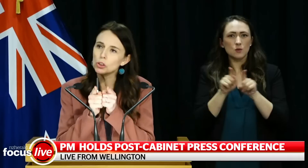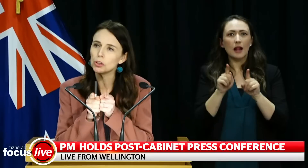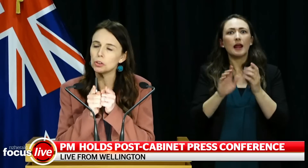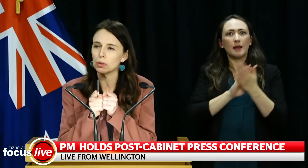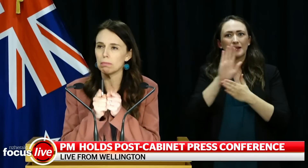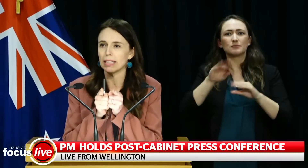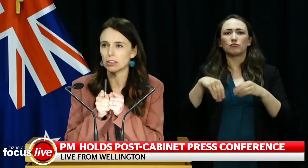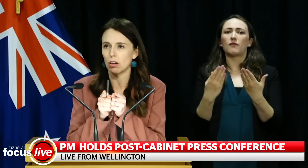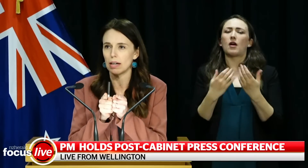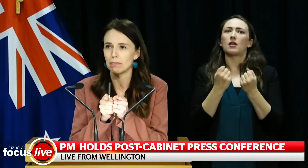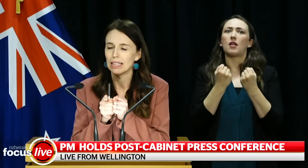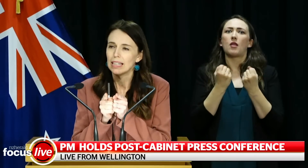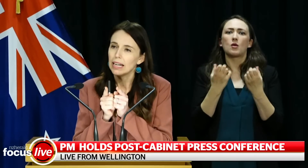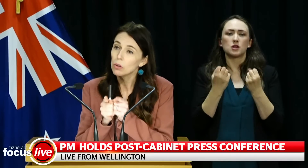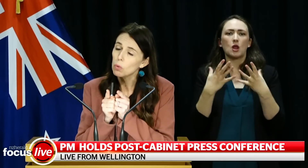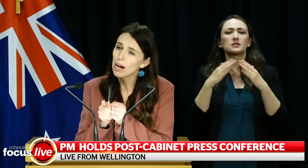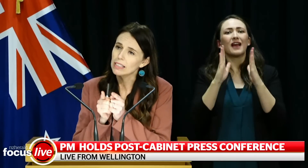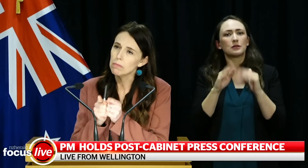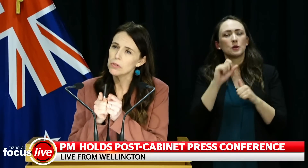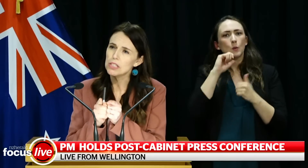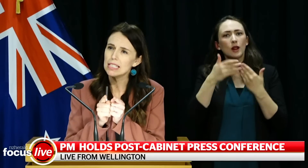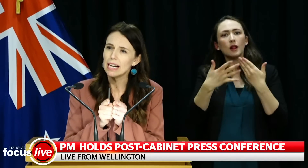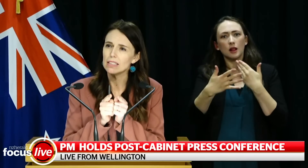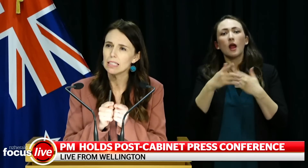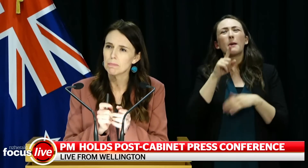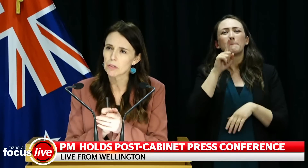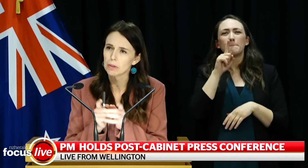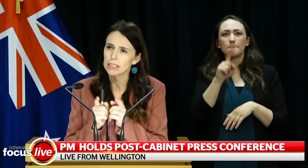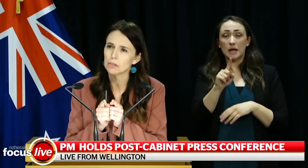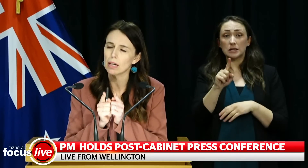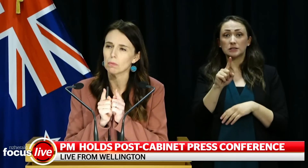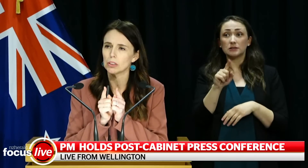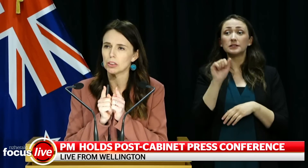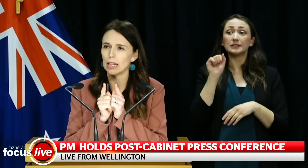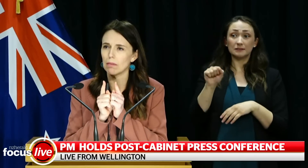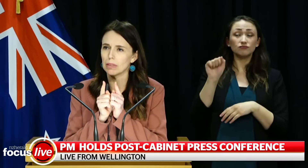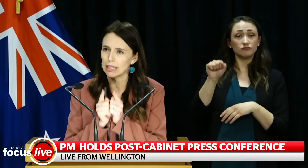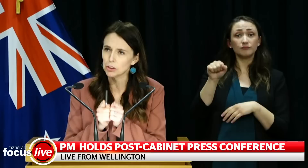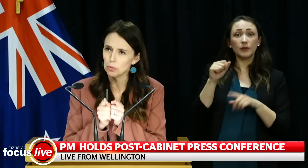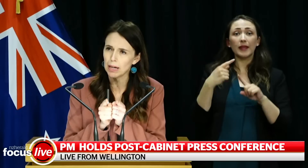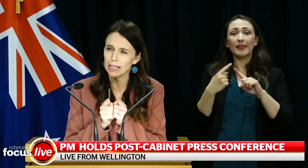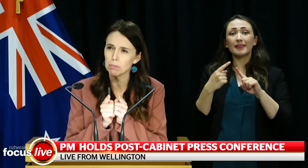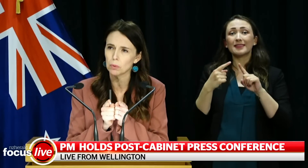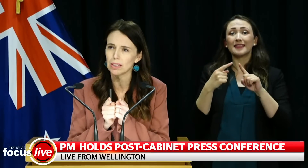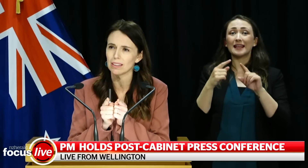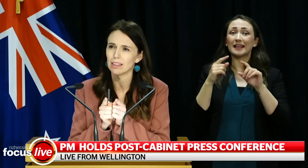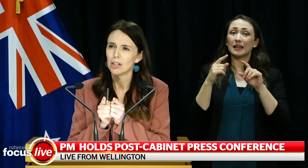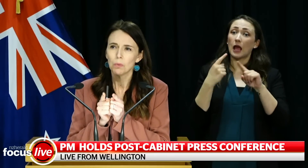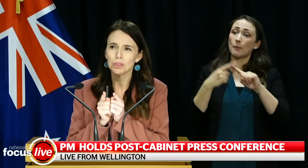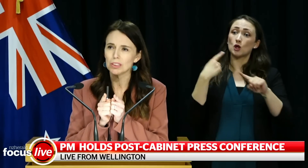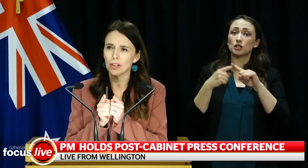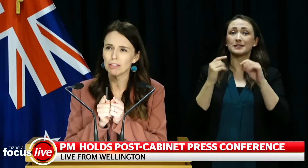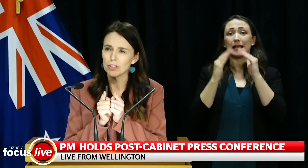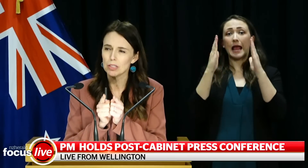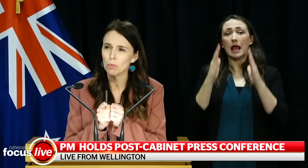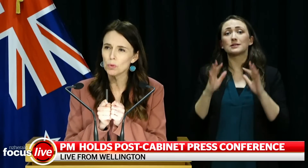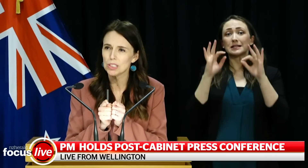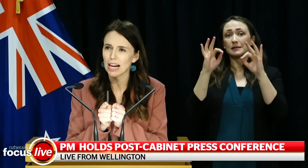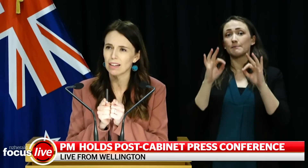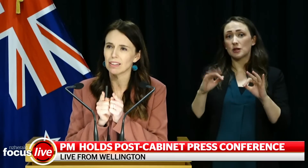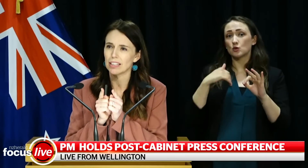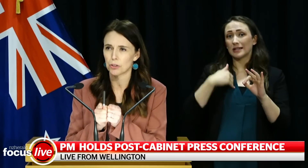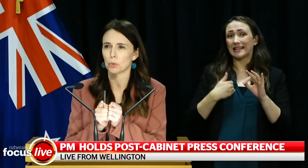is, what do you do in the meantime? Now, you're right, the Emergency Housing Special Needs Grant, which the National Party brought in, was designed for